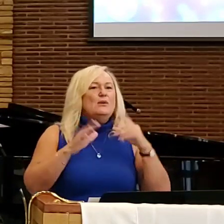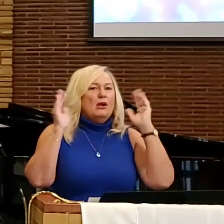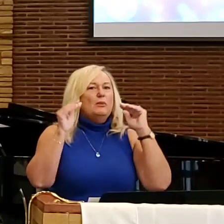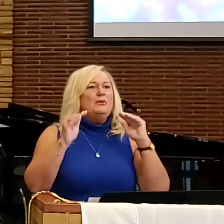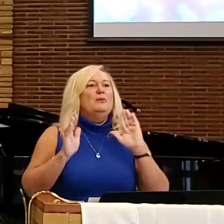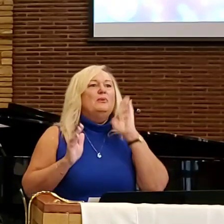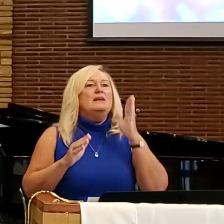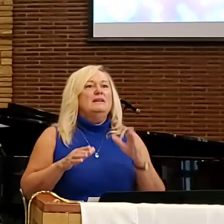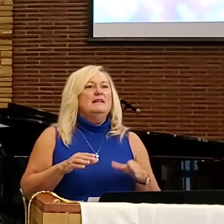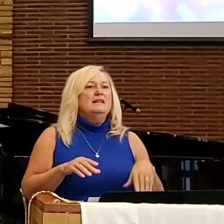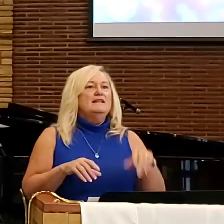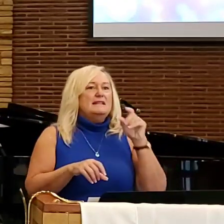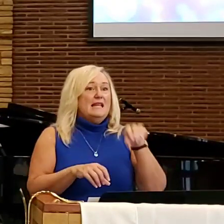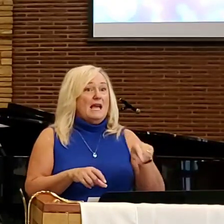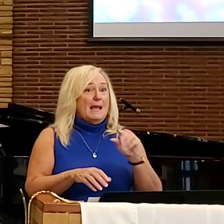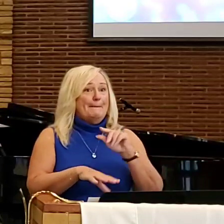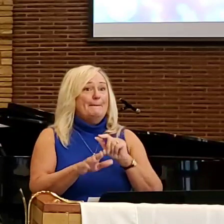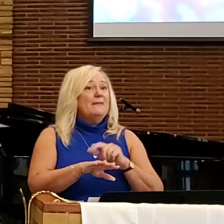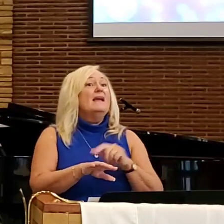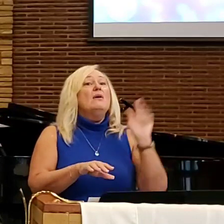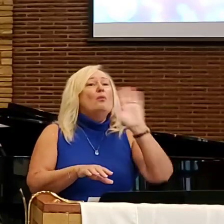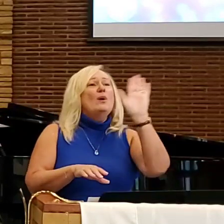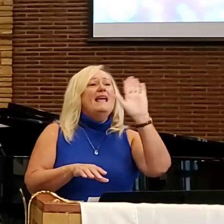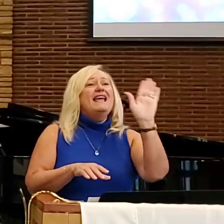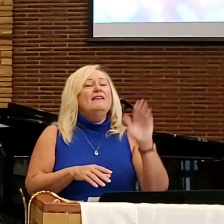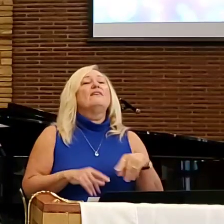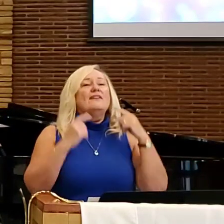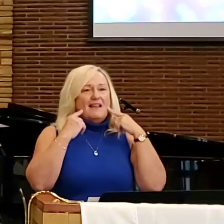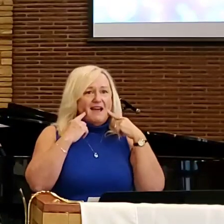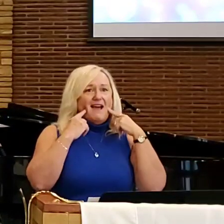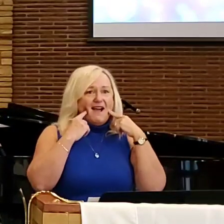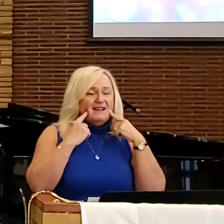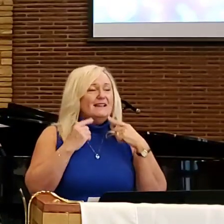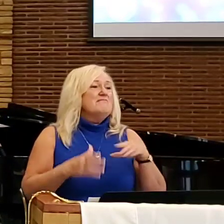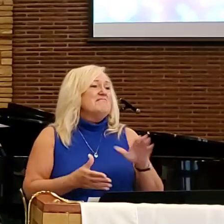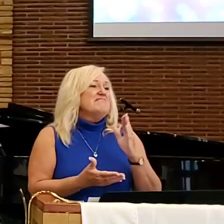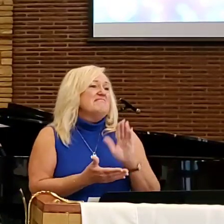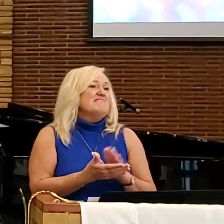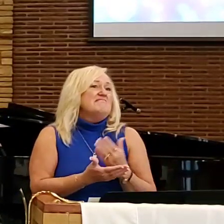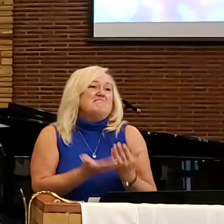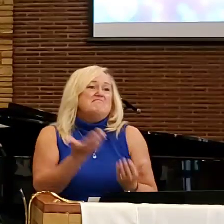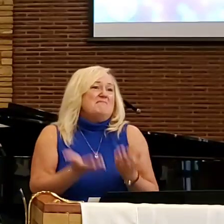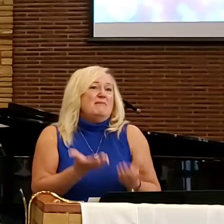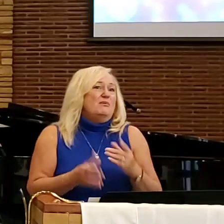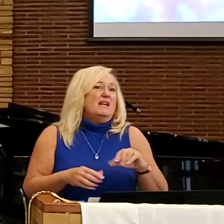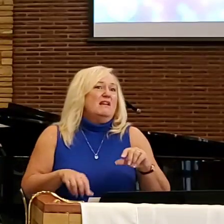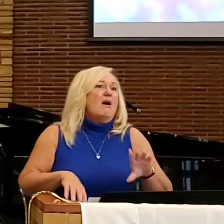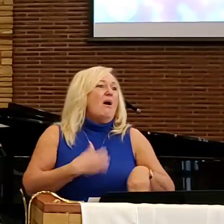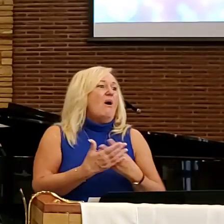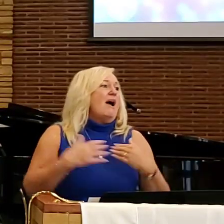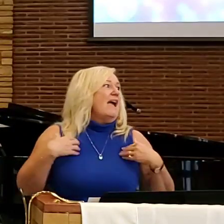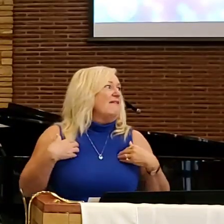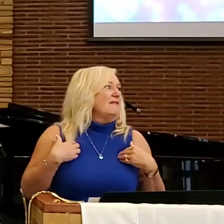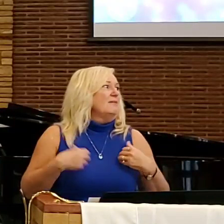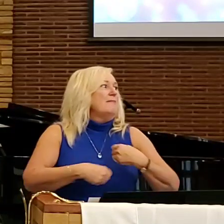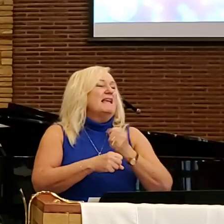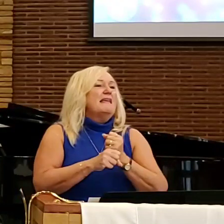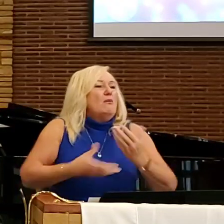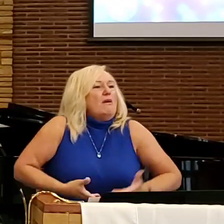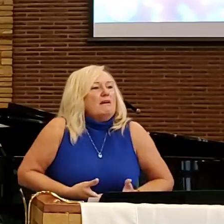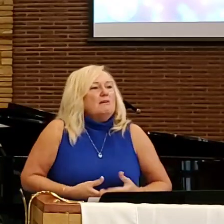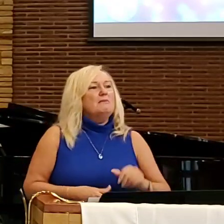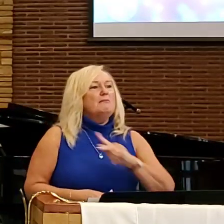will get a chance to wave or nod. And maybe at some point, we will also get a chance to make that welcome even